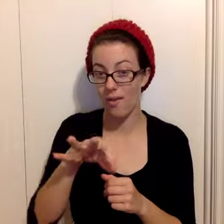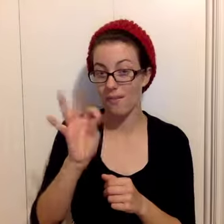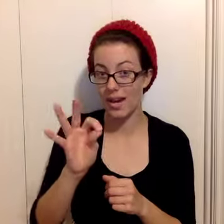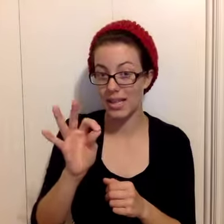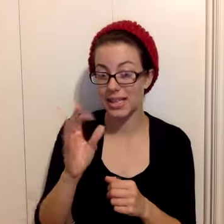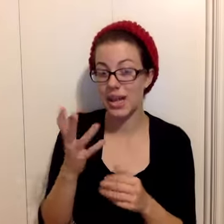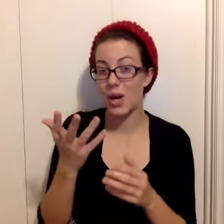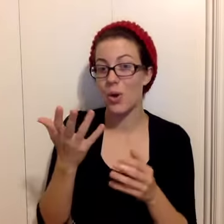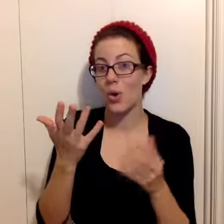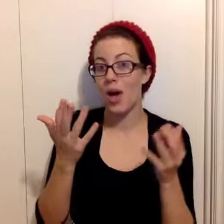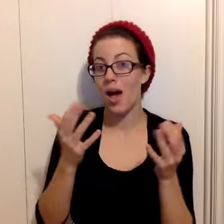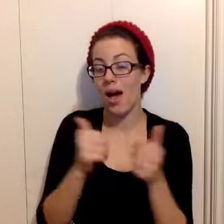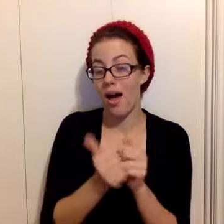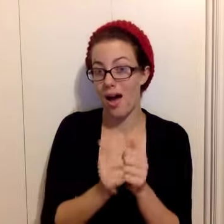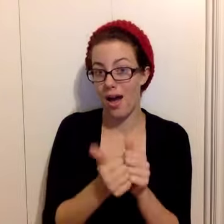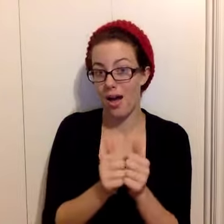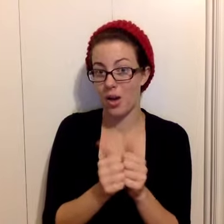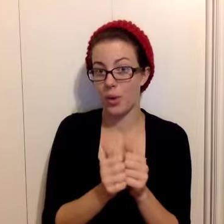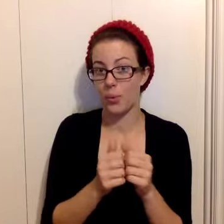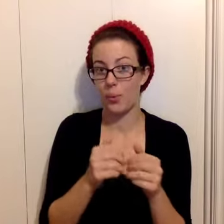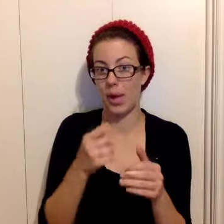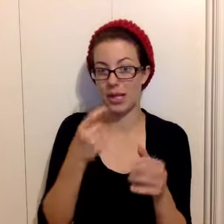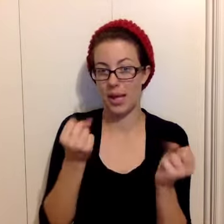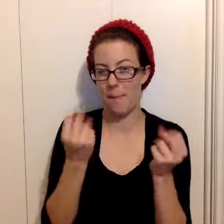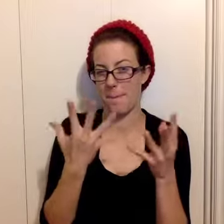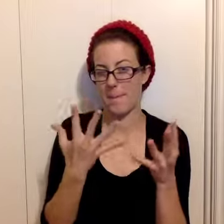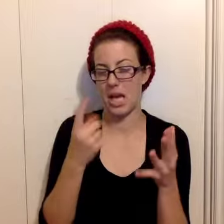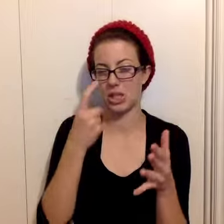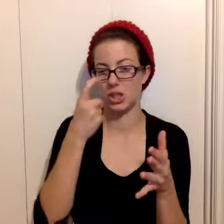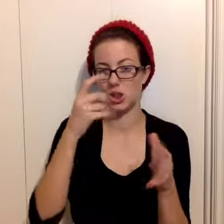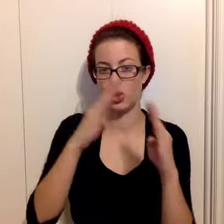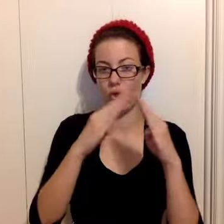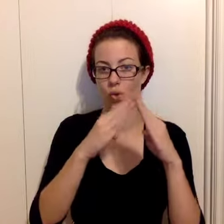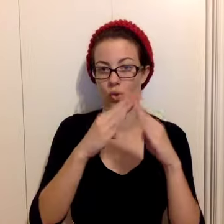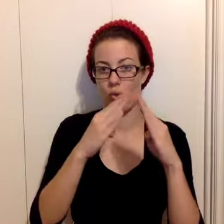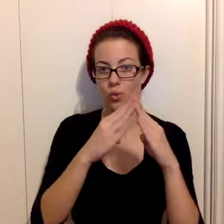fun because we'll be using our new triangle formula.